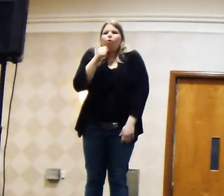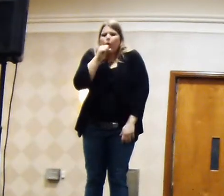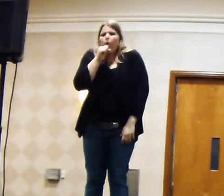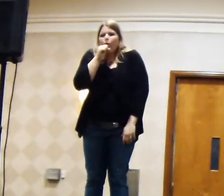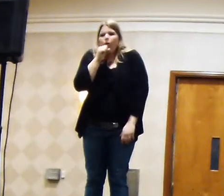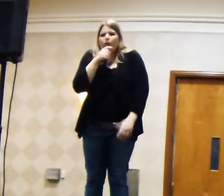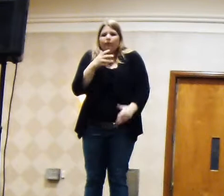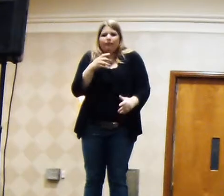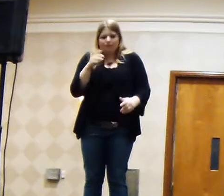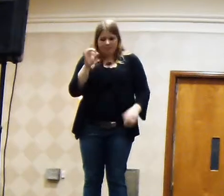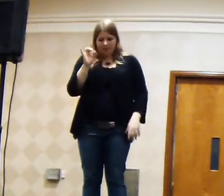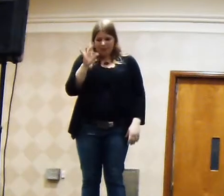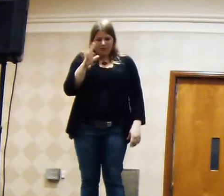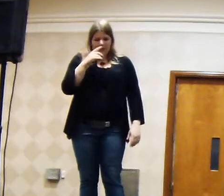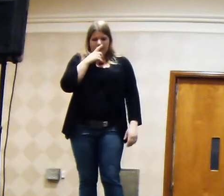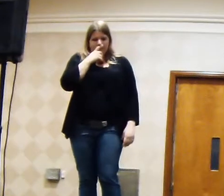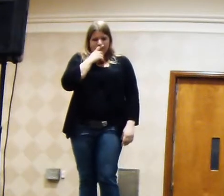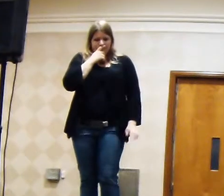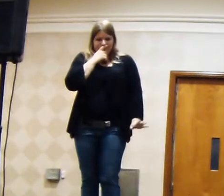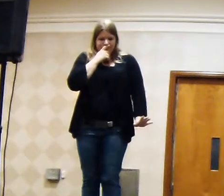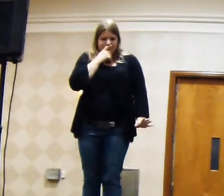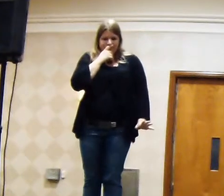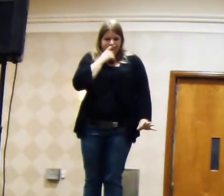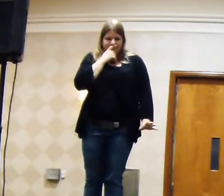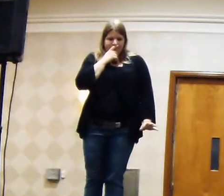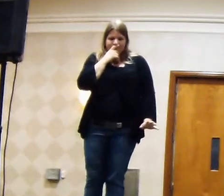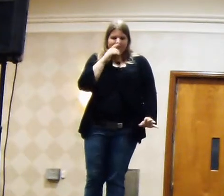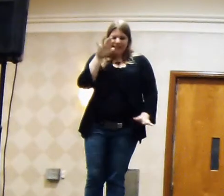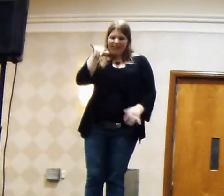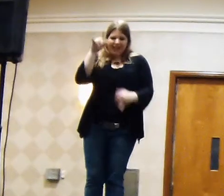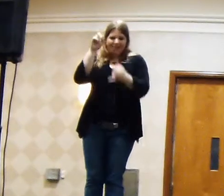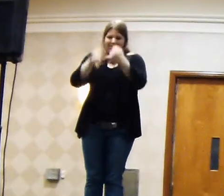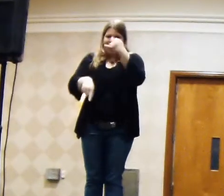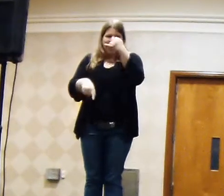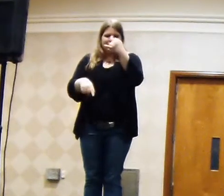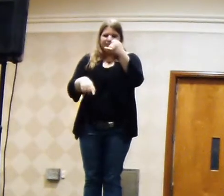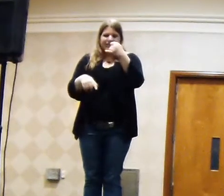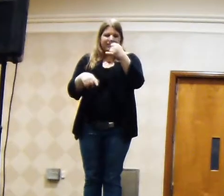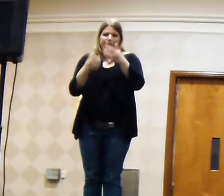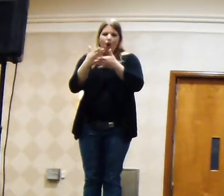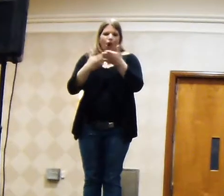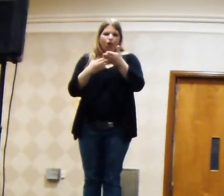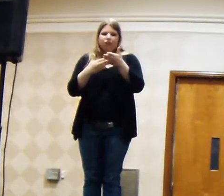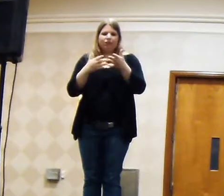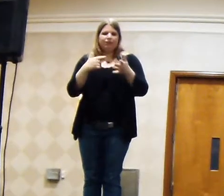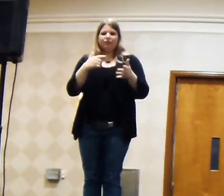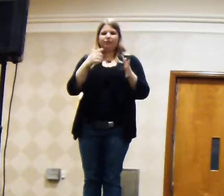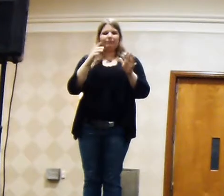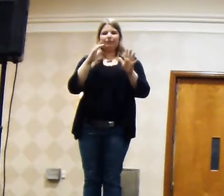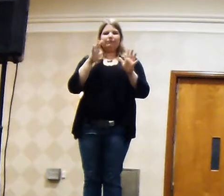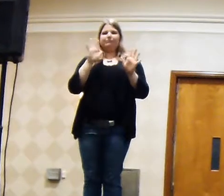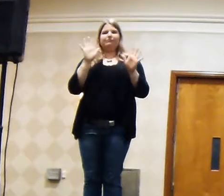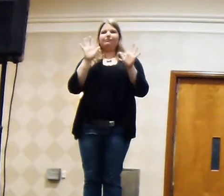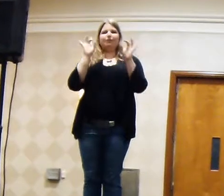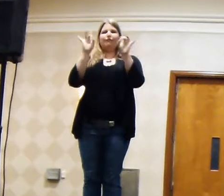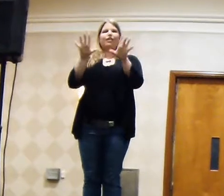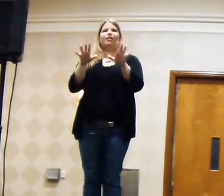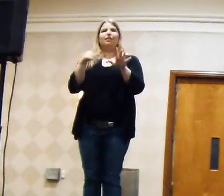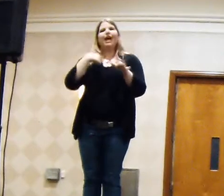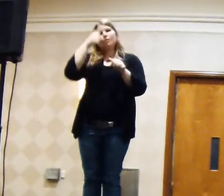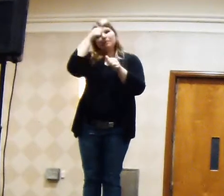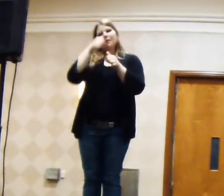throw a blanket over me and that big last scene with the thing and the thing. I was like, ah! That's